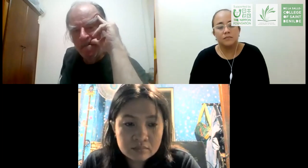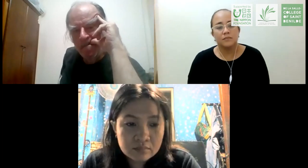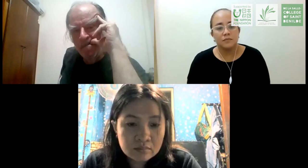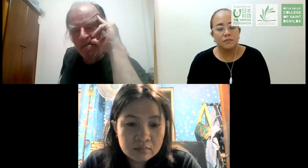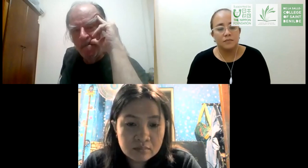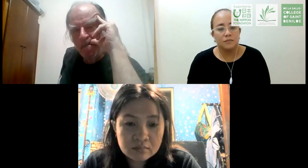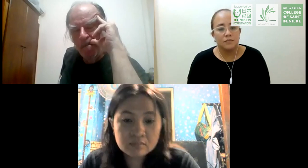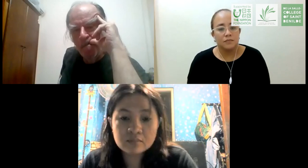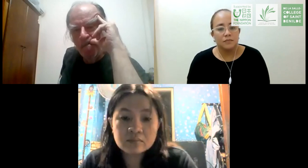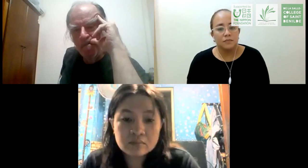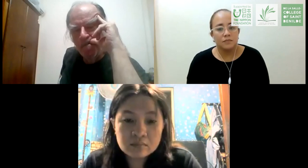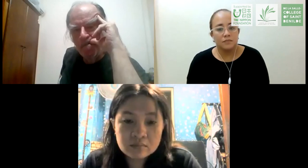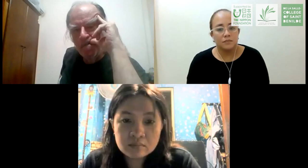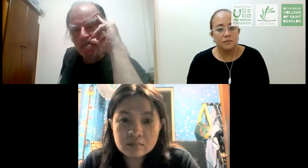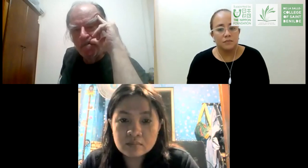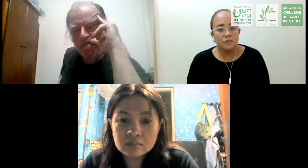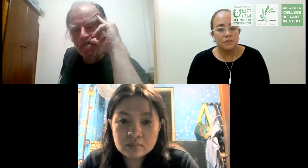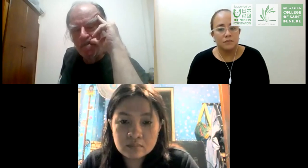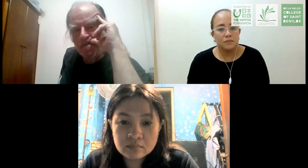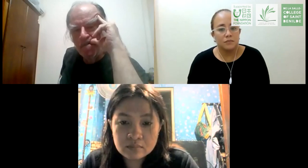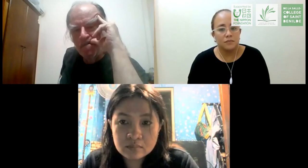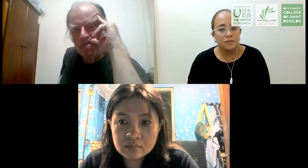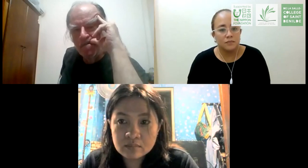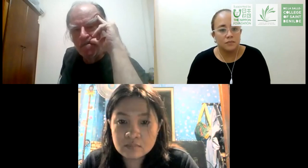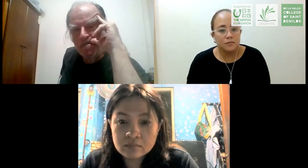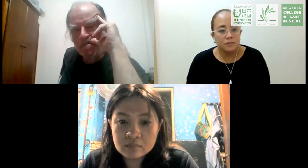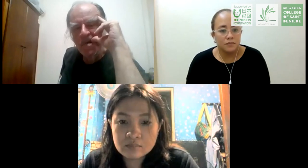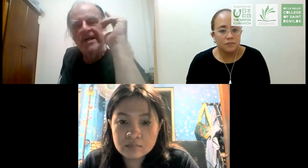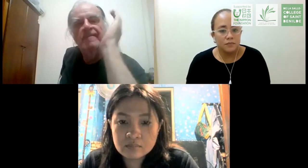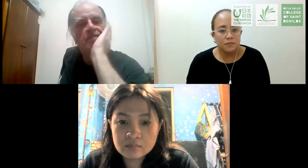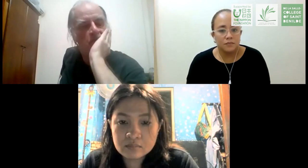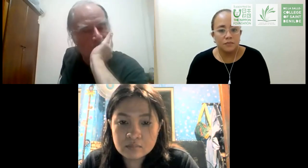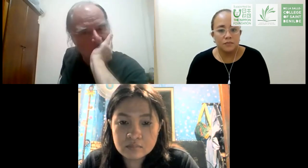email subject because I'm confused which one you sent me.